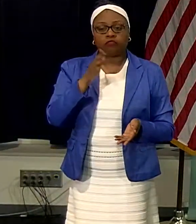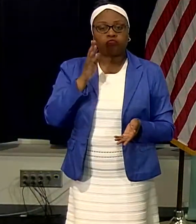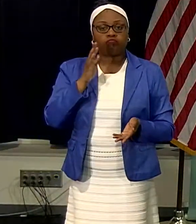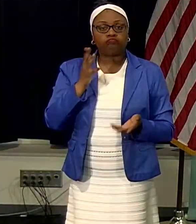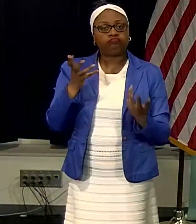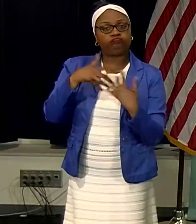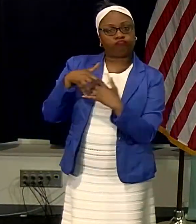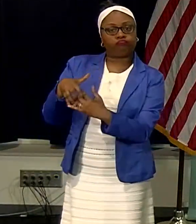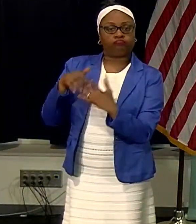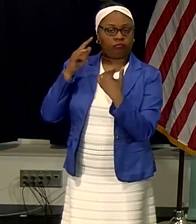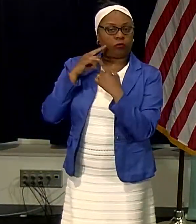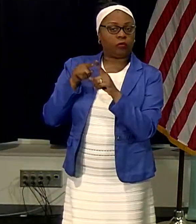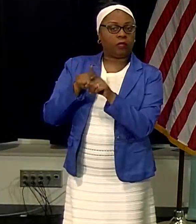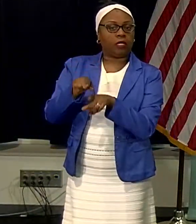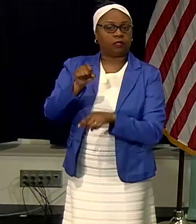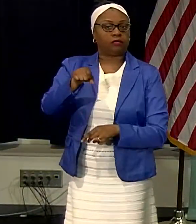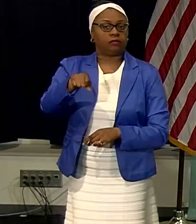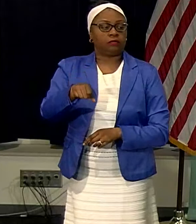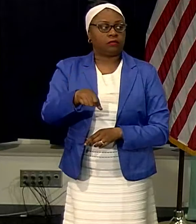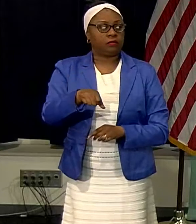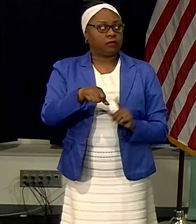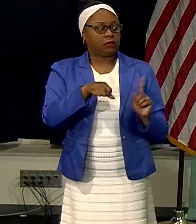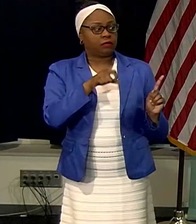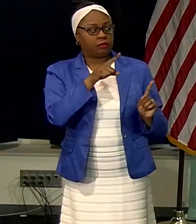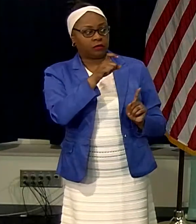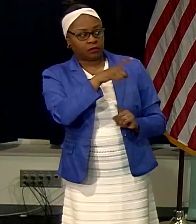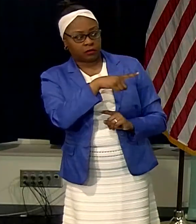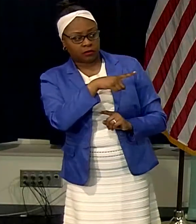team. I'm